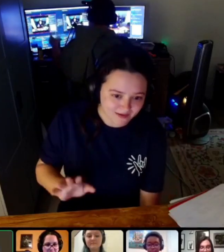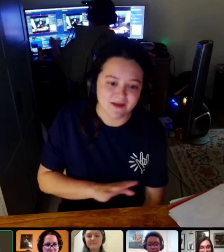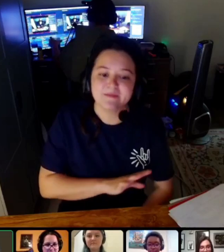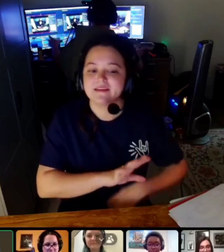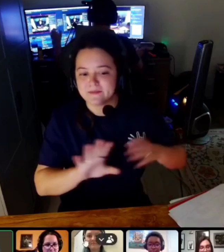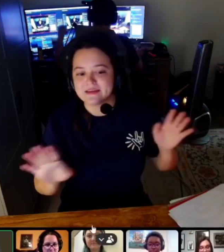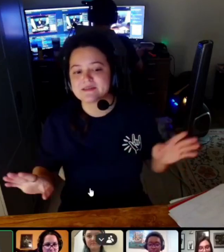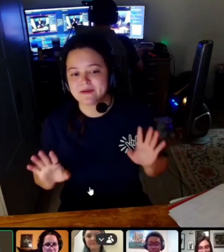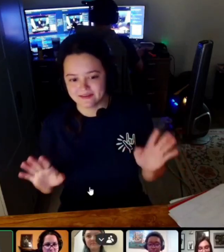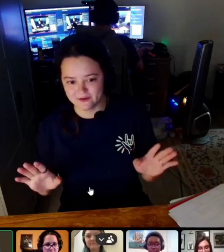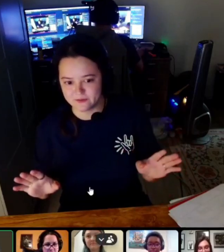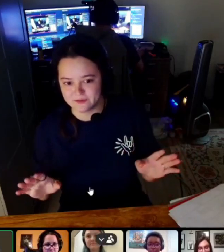let me explain a little bit.